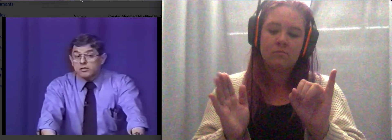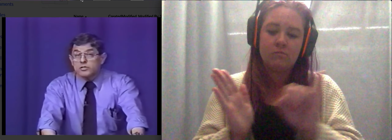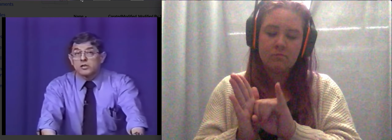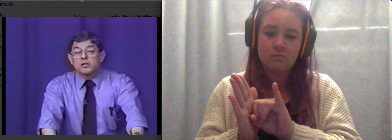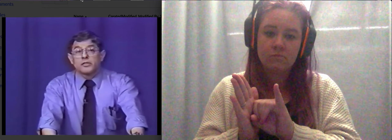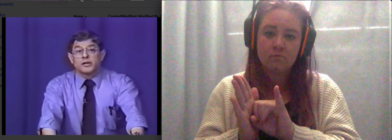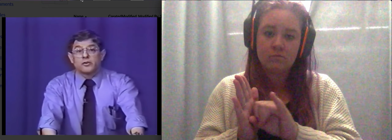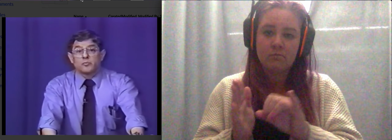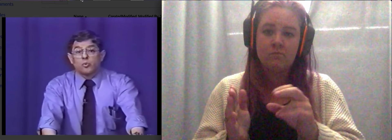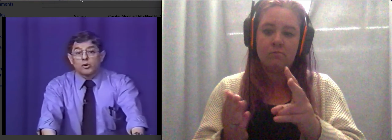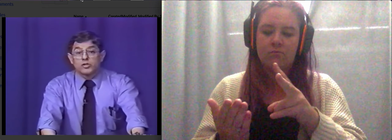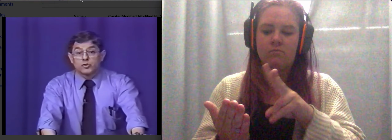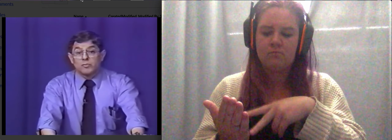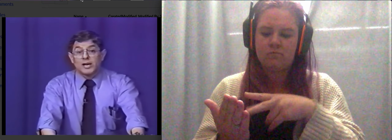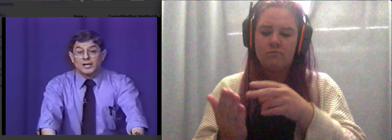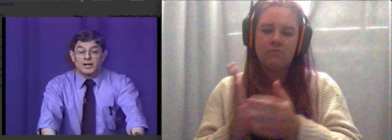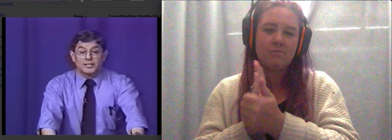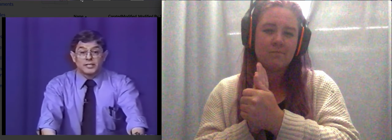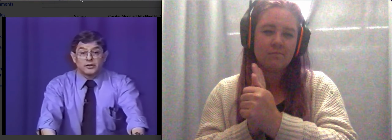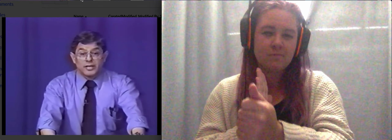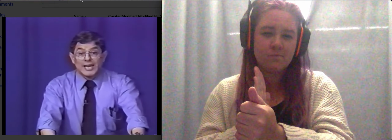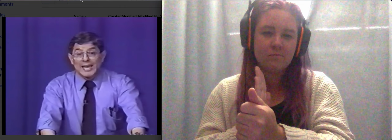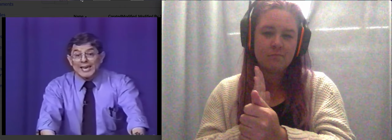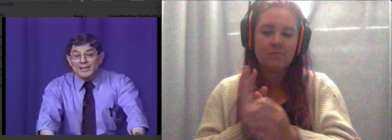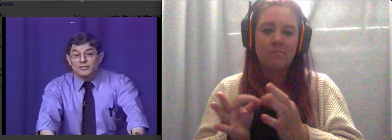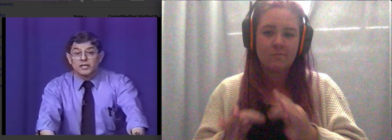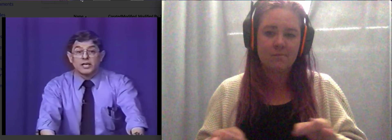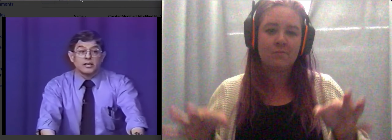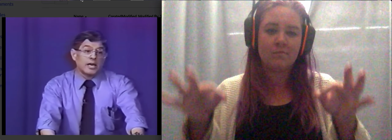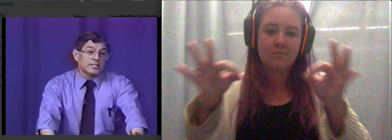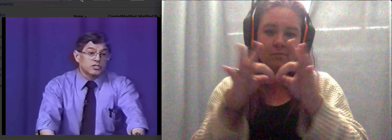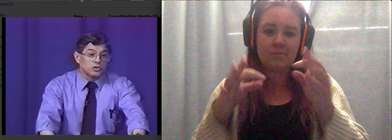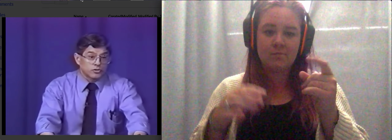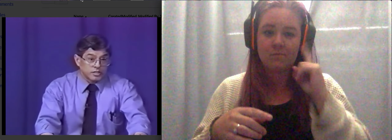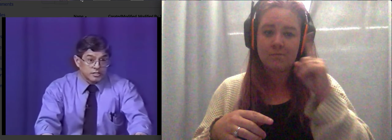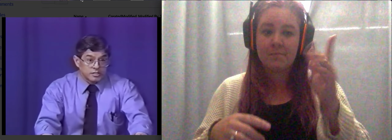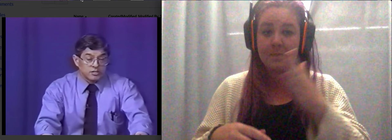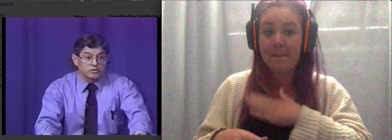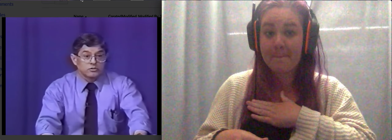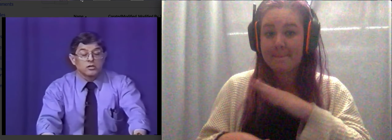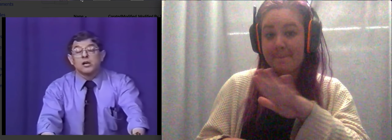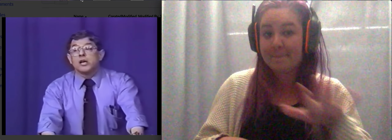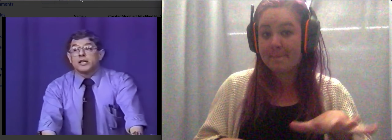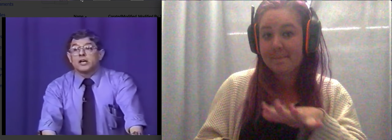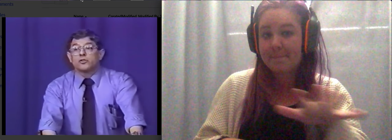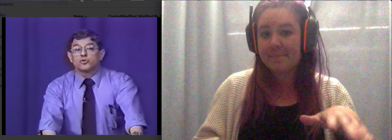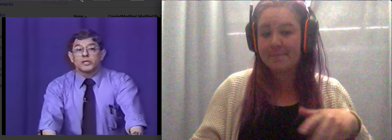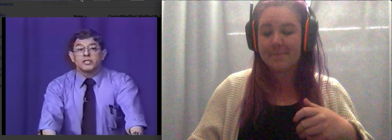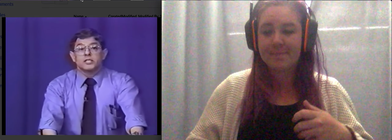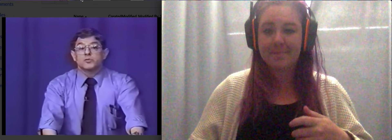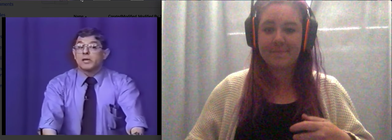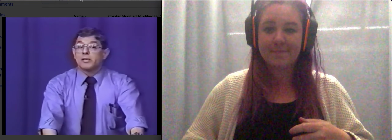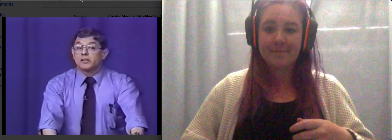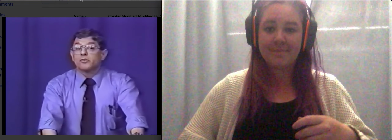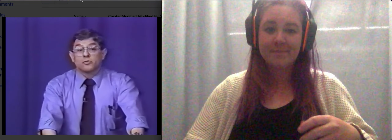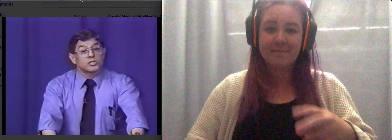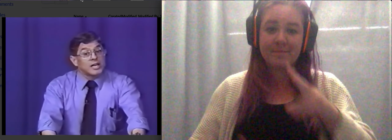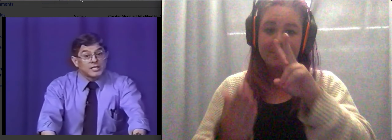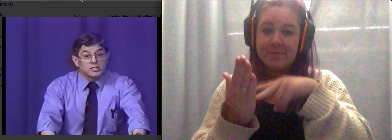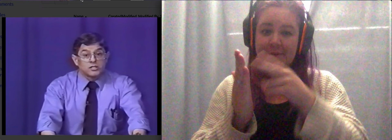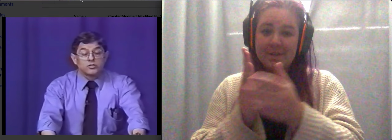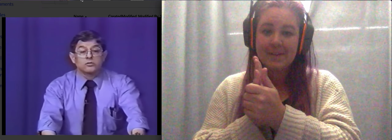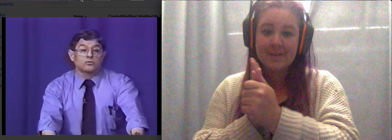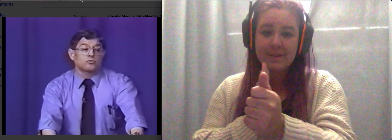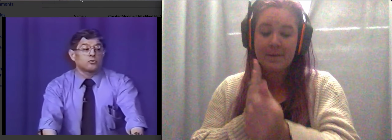that are important to my content area as a social studies teacher. Now, those reading skills may be different for a science teacher